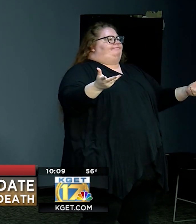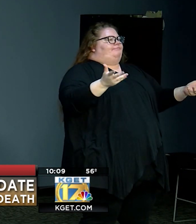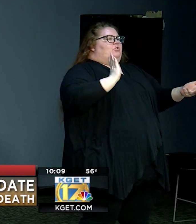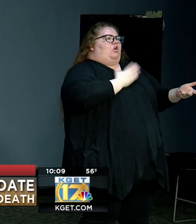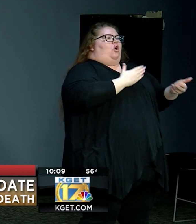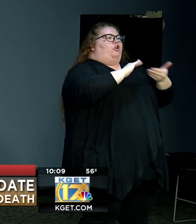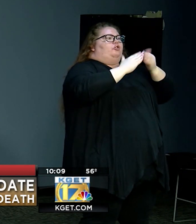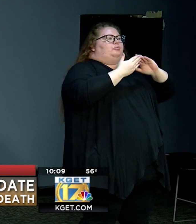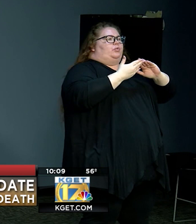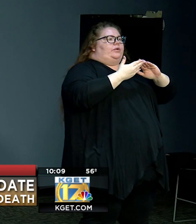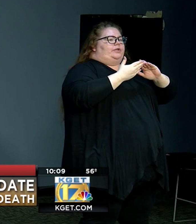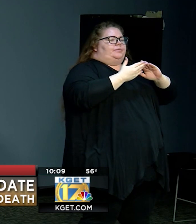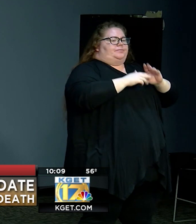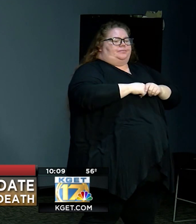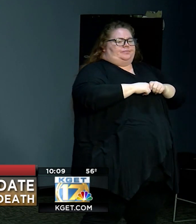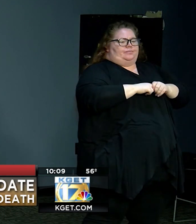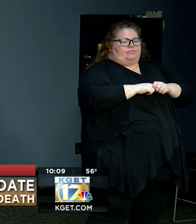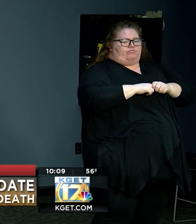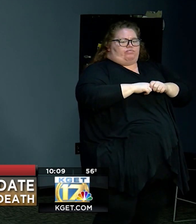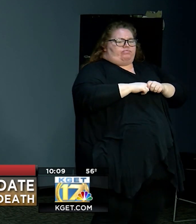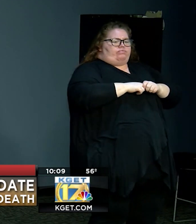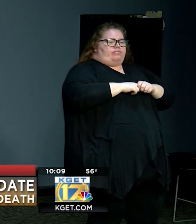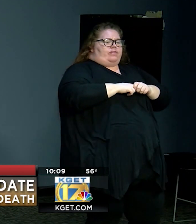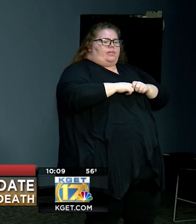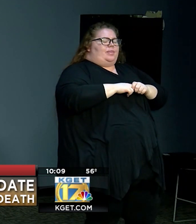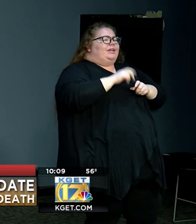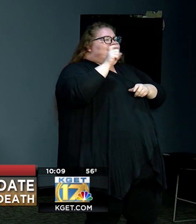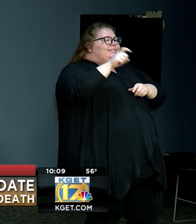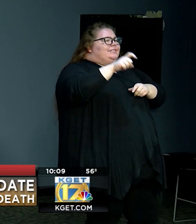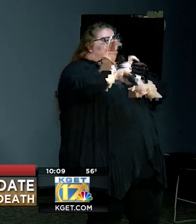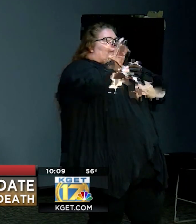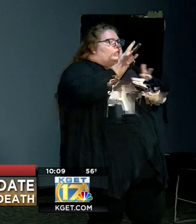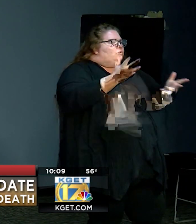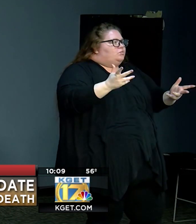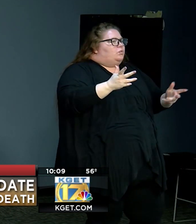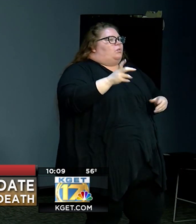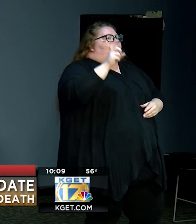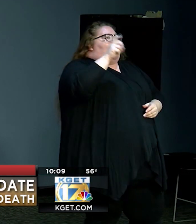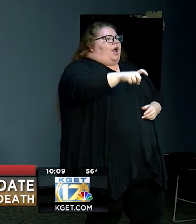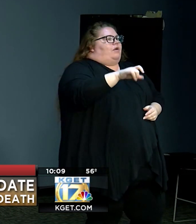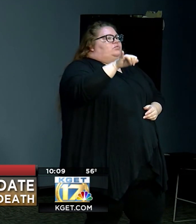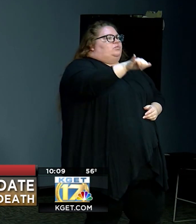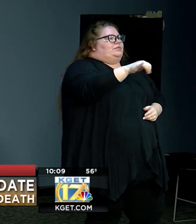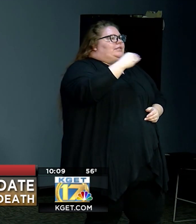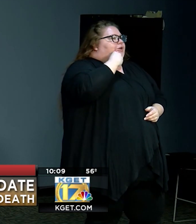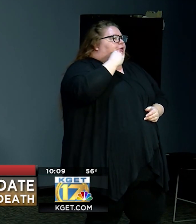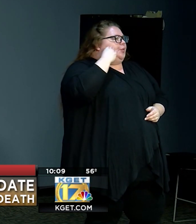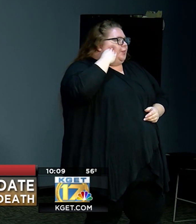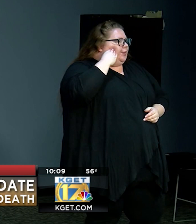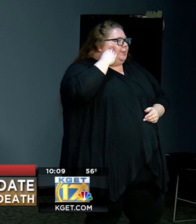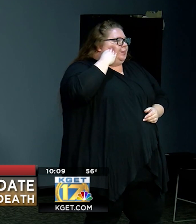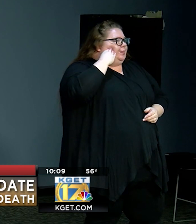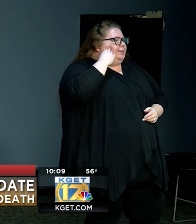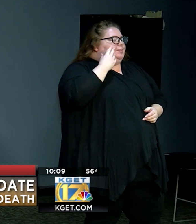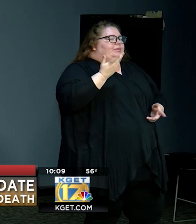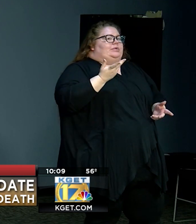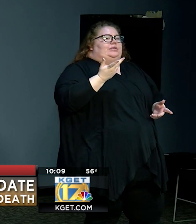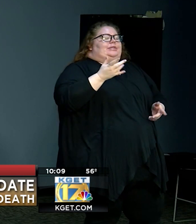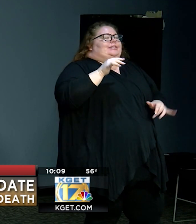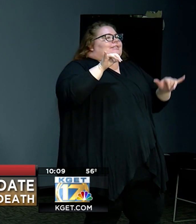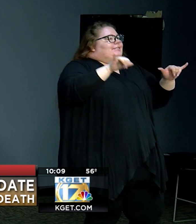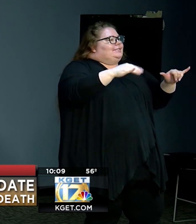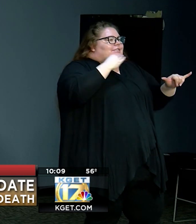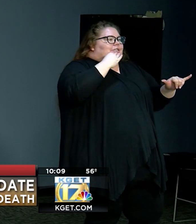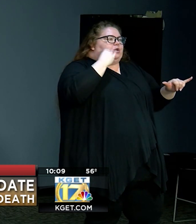to me, you've got to send that message, stay at home. Every time I ask that question, it's the same thing.